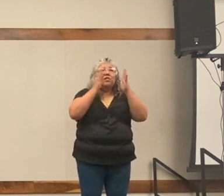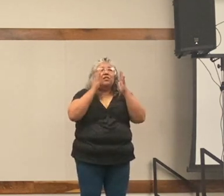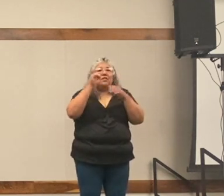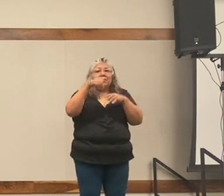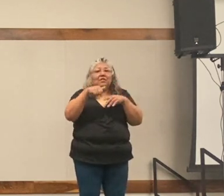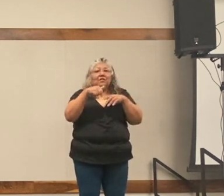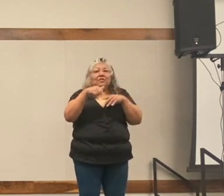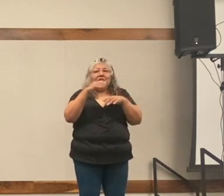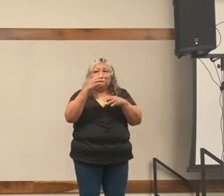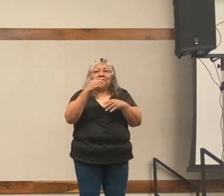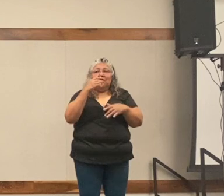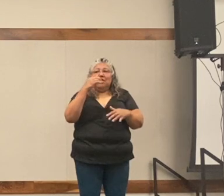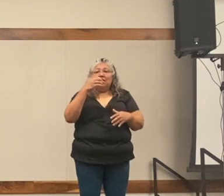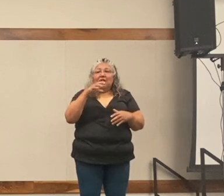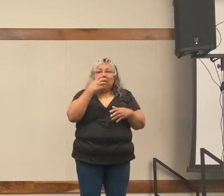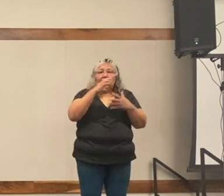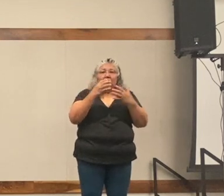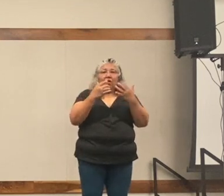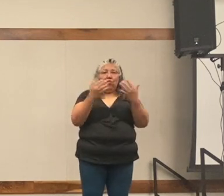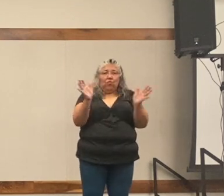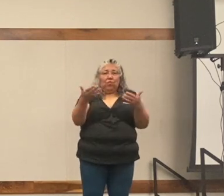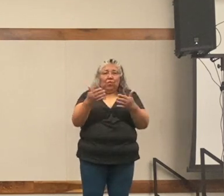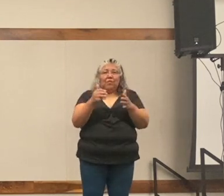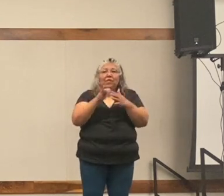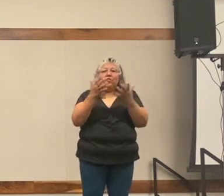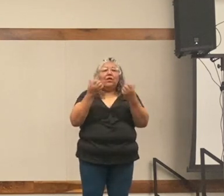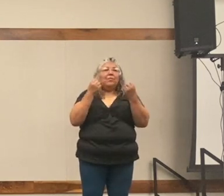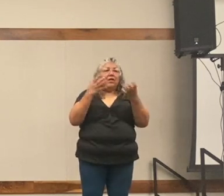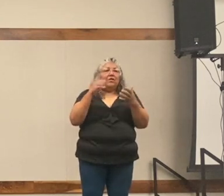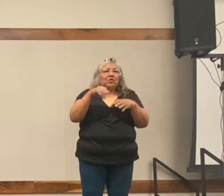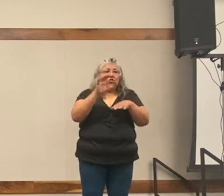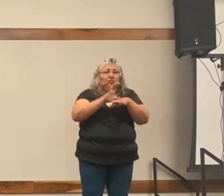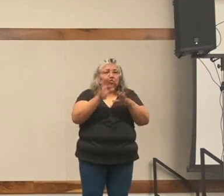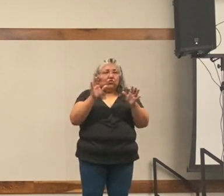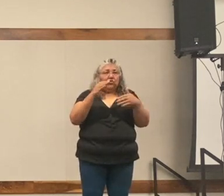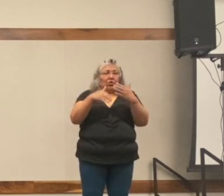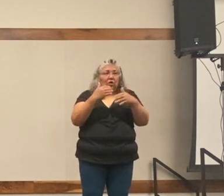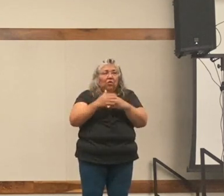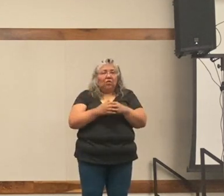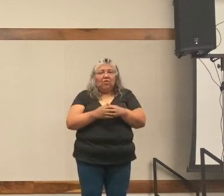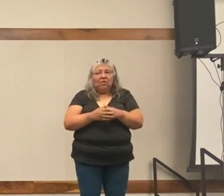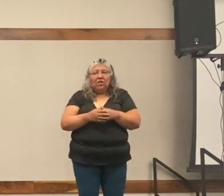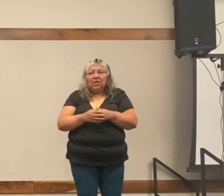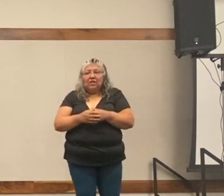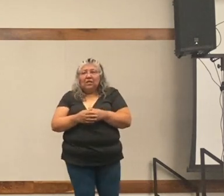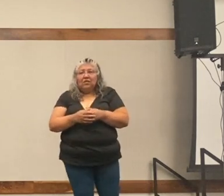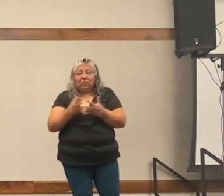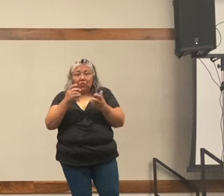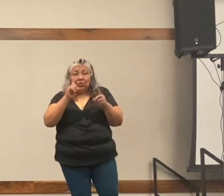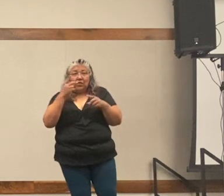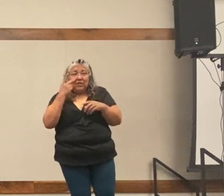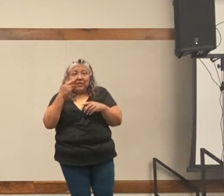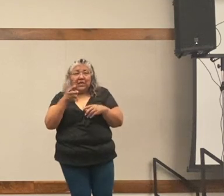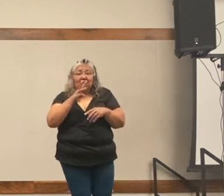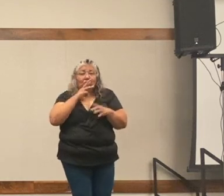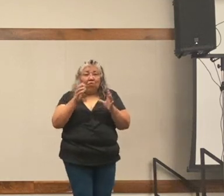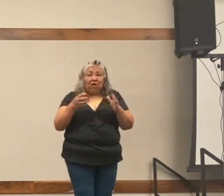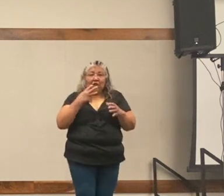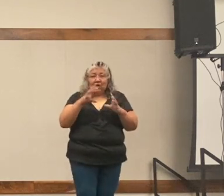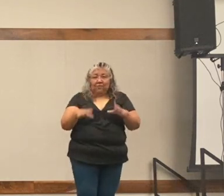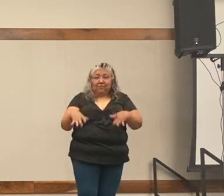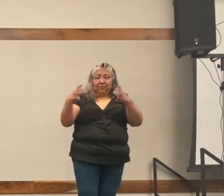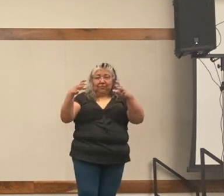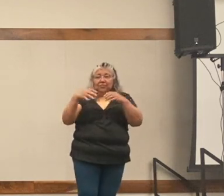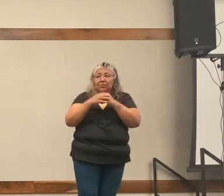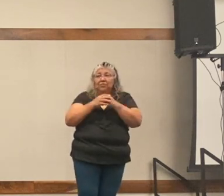the boiler room. It's what makes this church go. Yep. And they're like, a boiler room? And he's like, yeah. He goes, you guys want to go see the boiler room? Yes. And they had time.